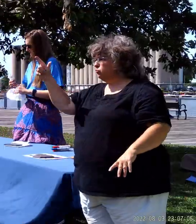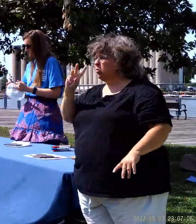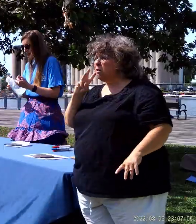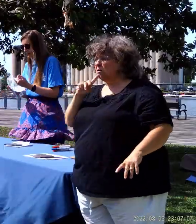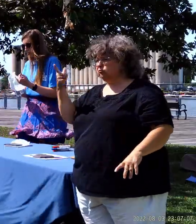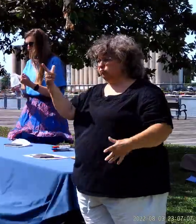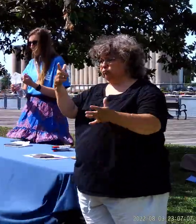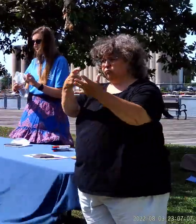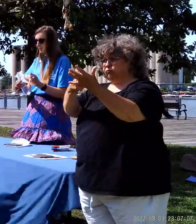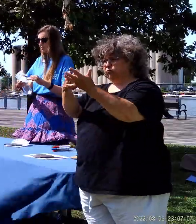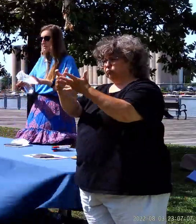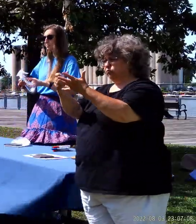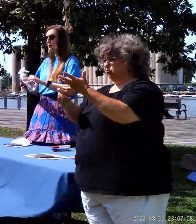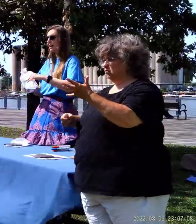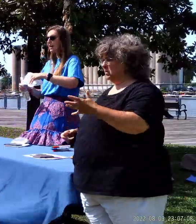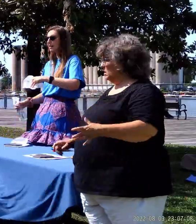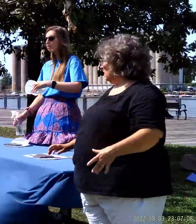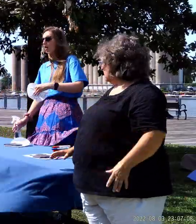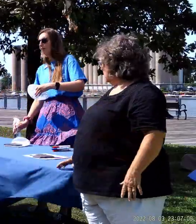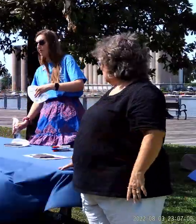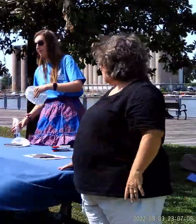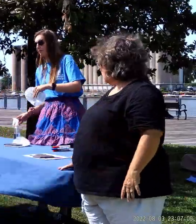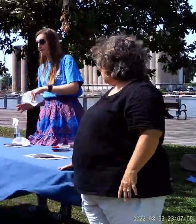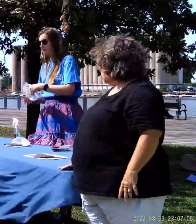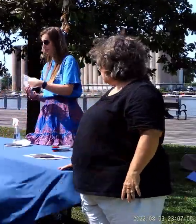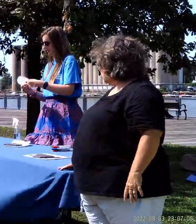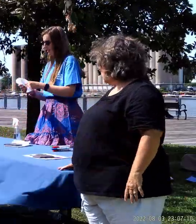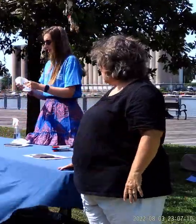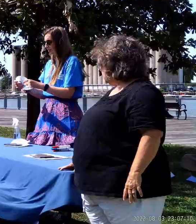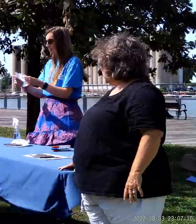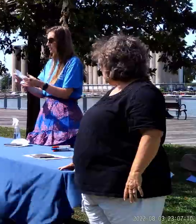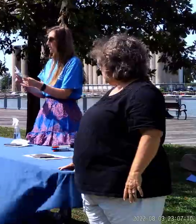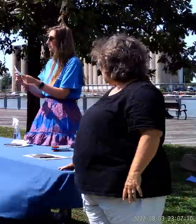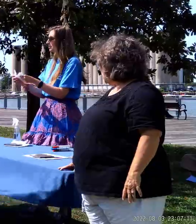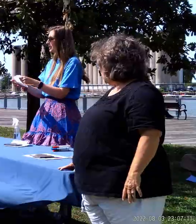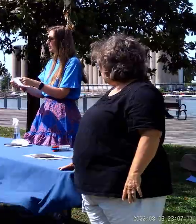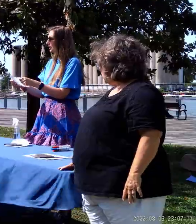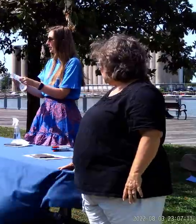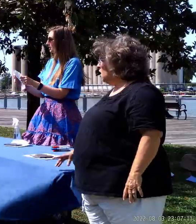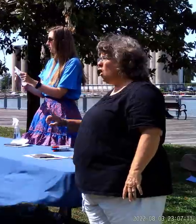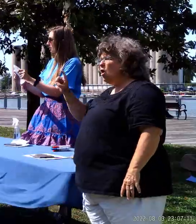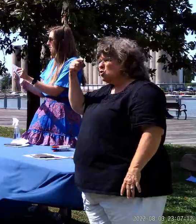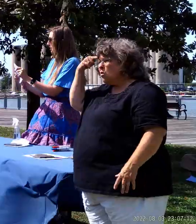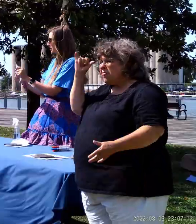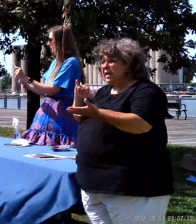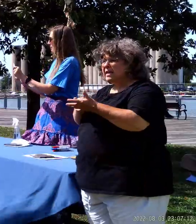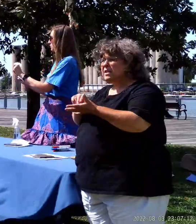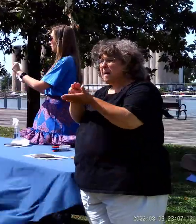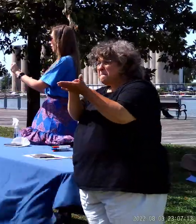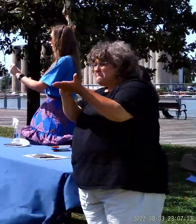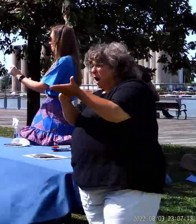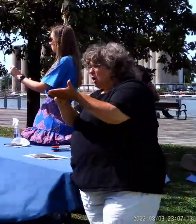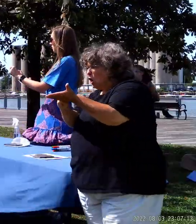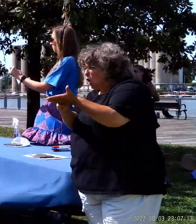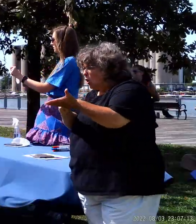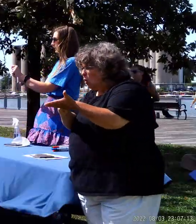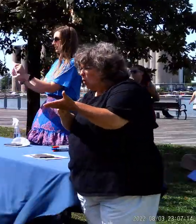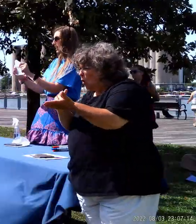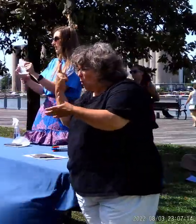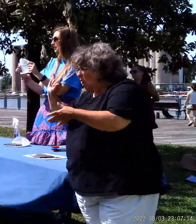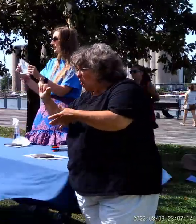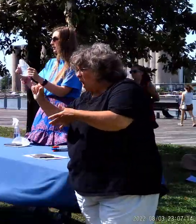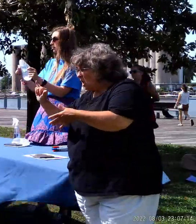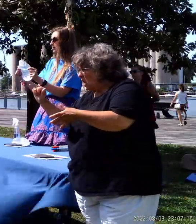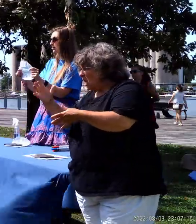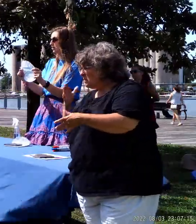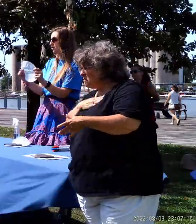here, and we are going to spray your coffee filters. So do you think that your marker drawing will look